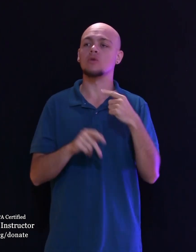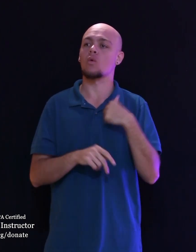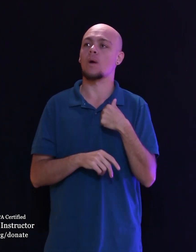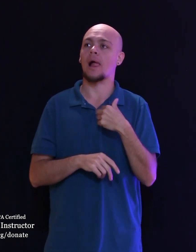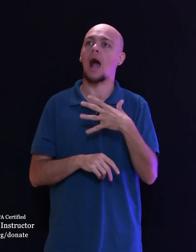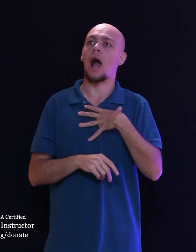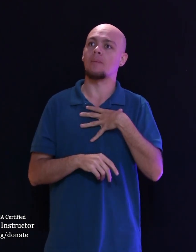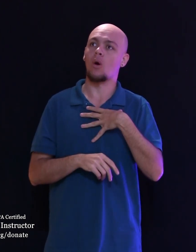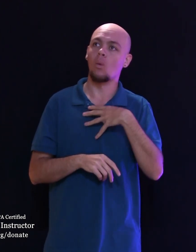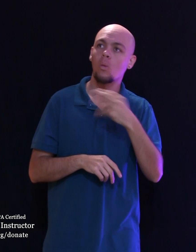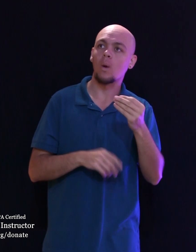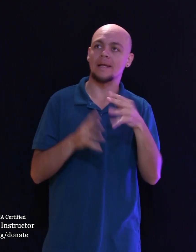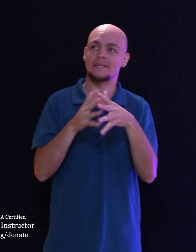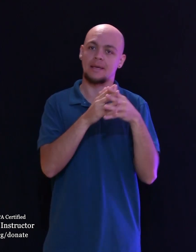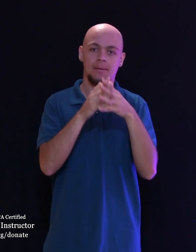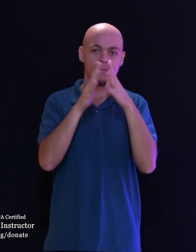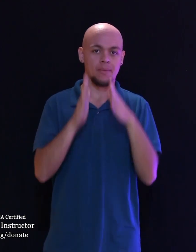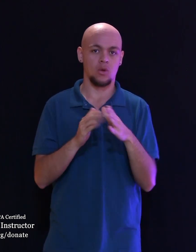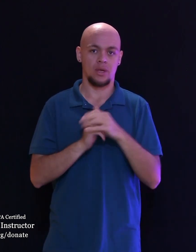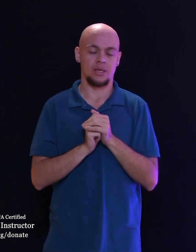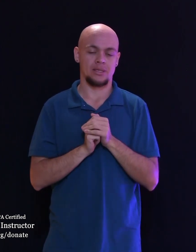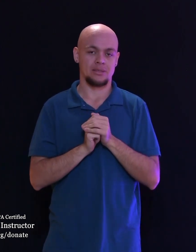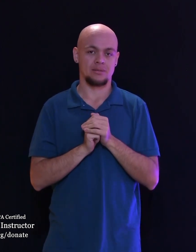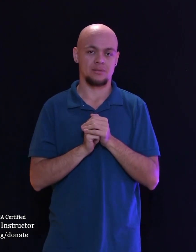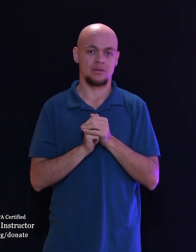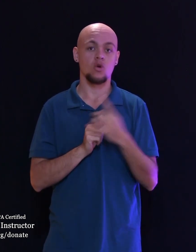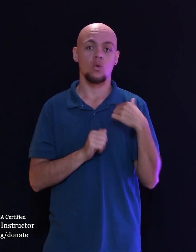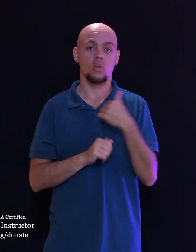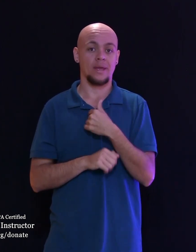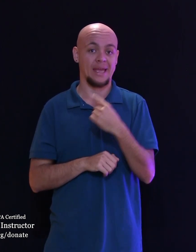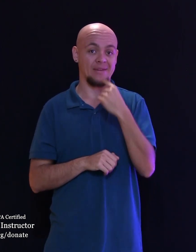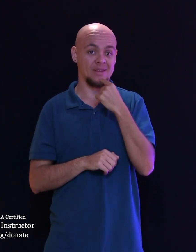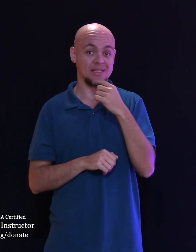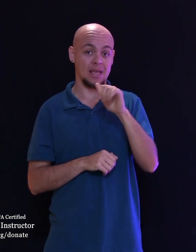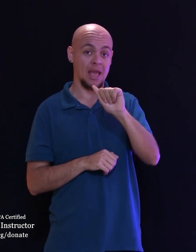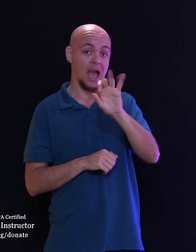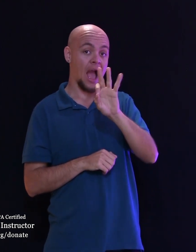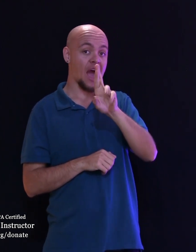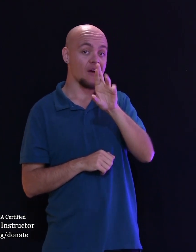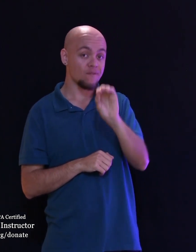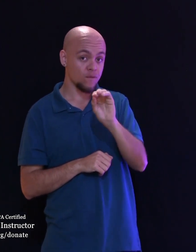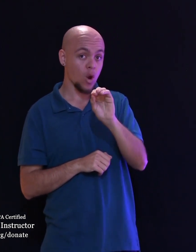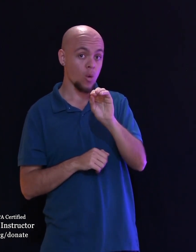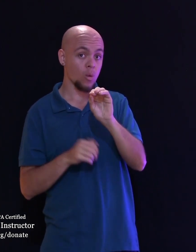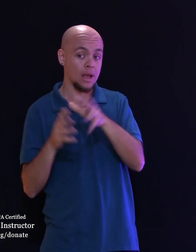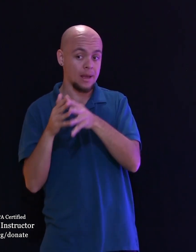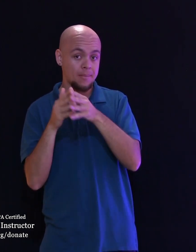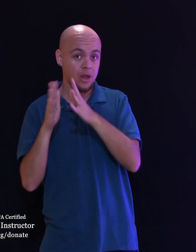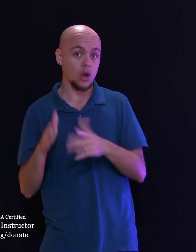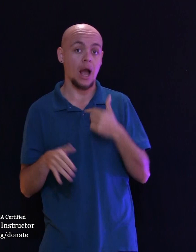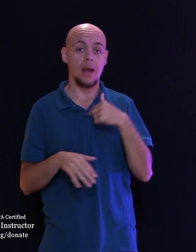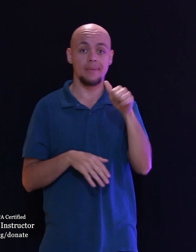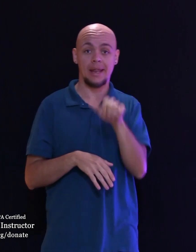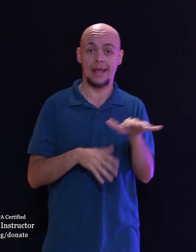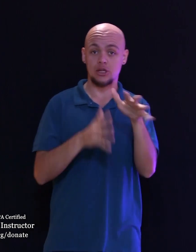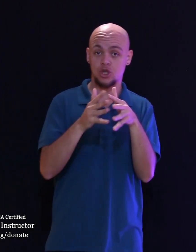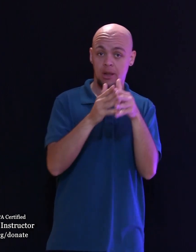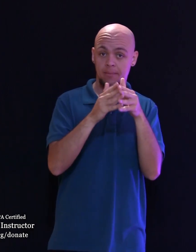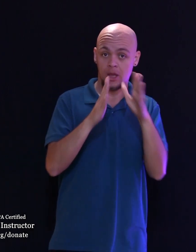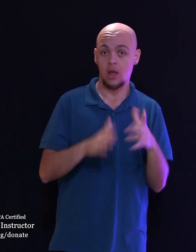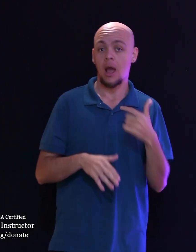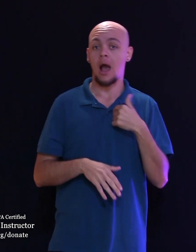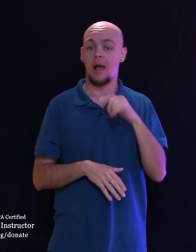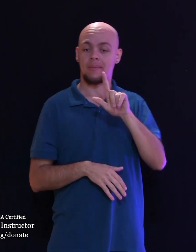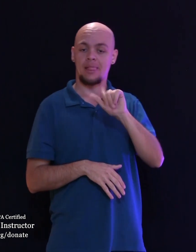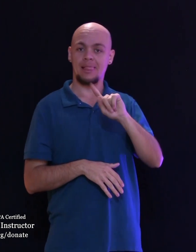well, I'm a white American? We have to say, I'm an Afro-American American. I'm an Asian American. I'm